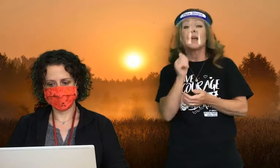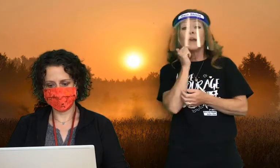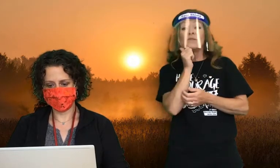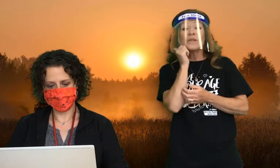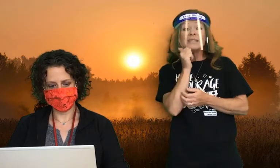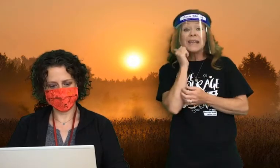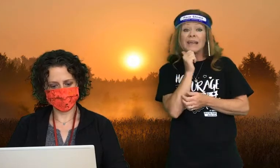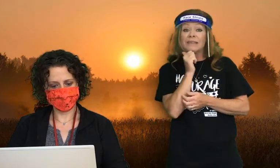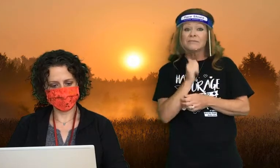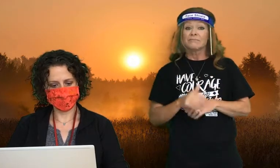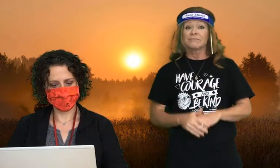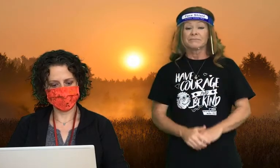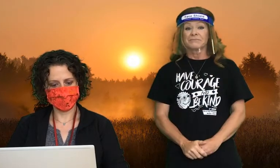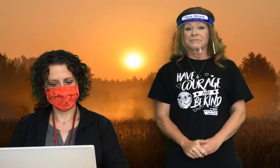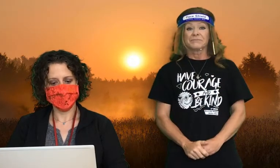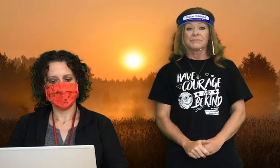day.